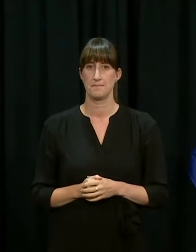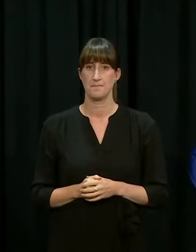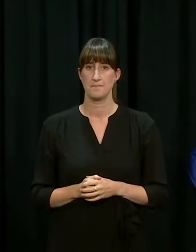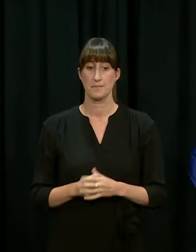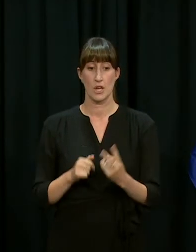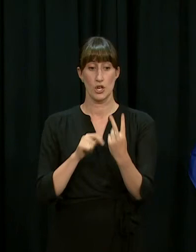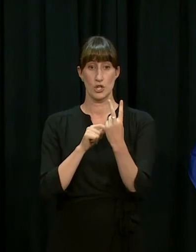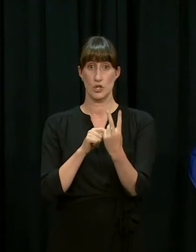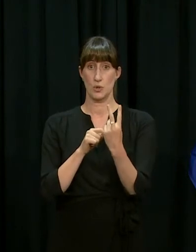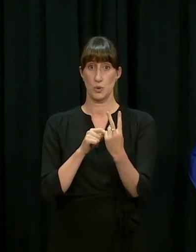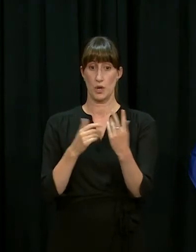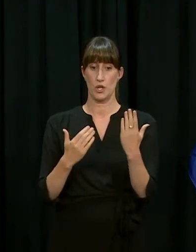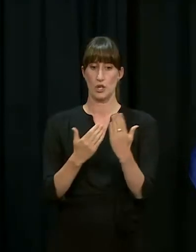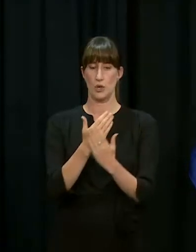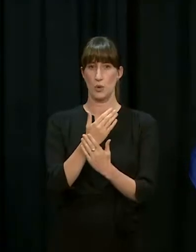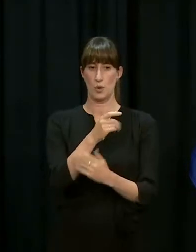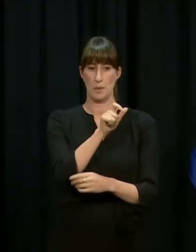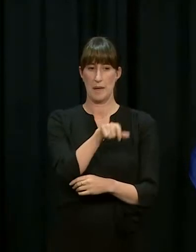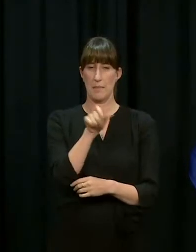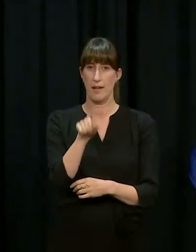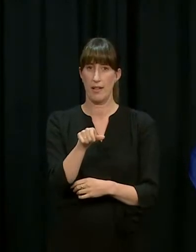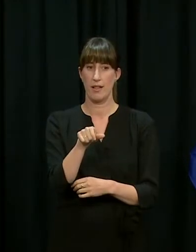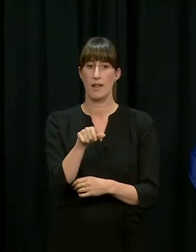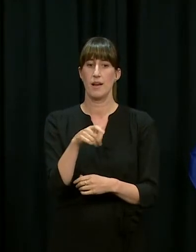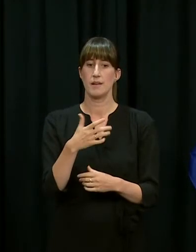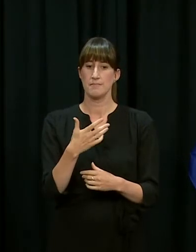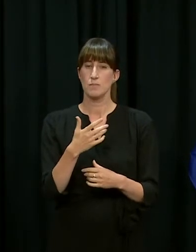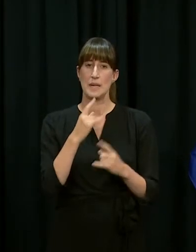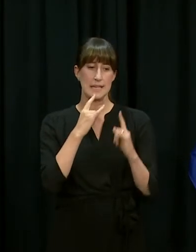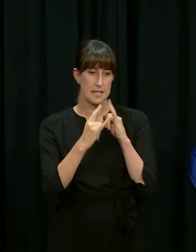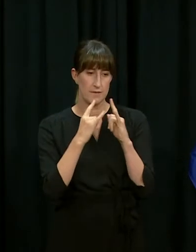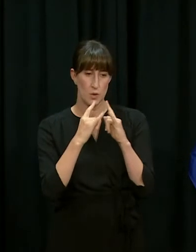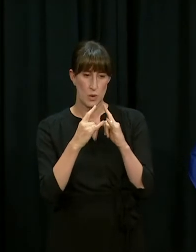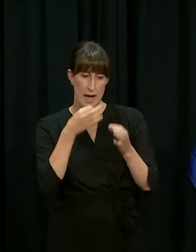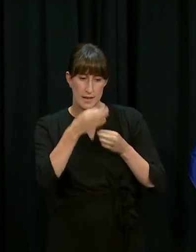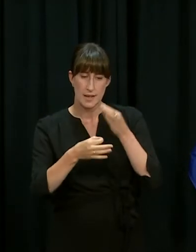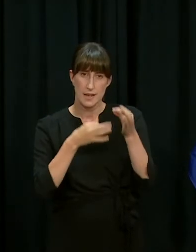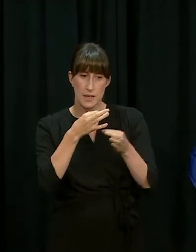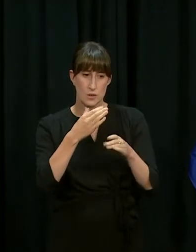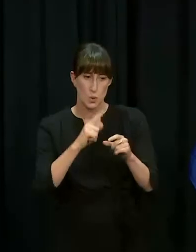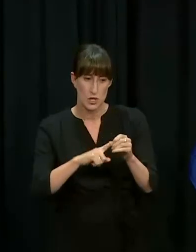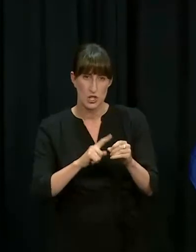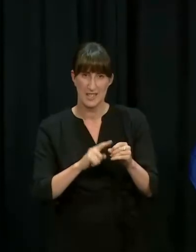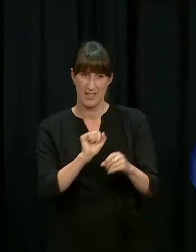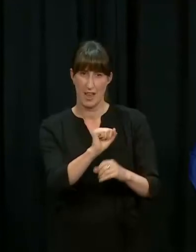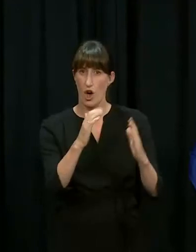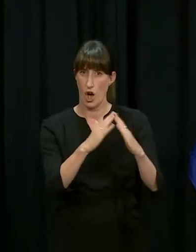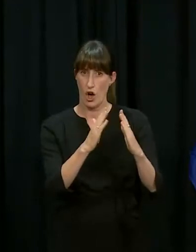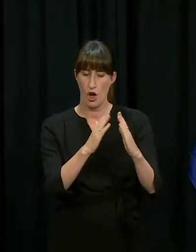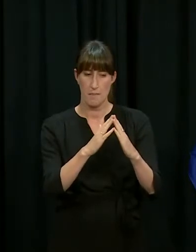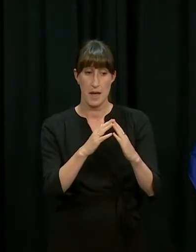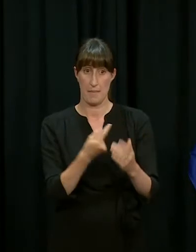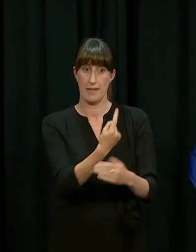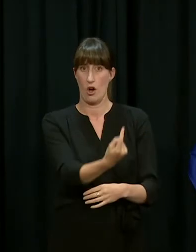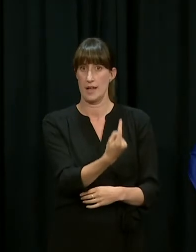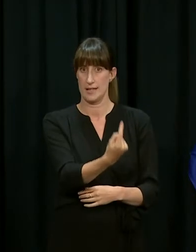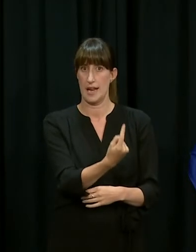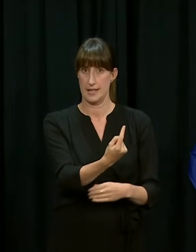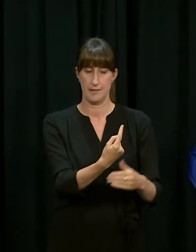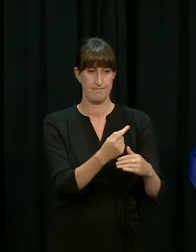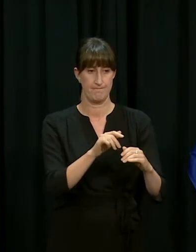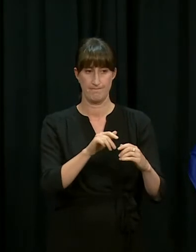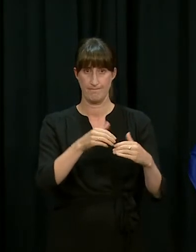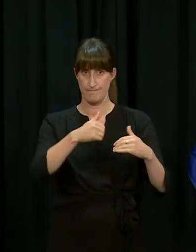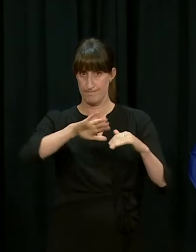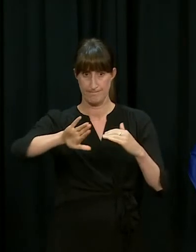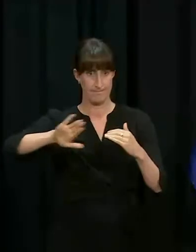Both these two new cases continue to undergo case interviews at home and strict self-isolation, and as those interviews continue, we